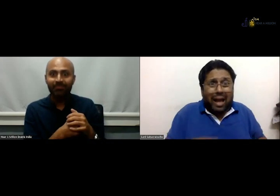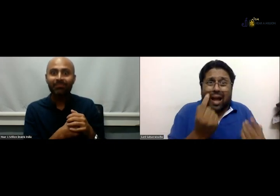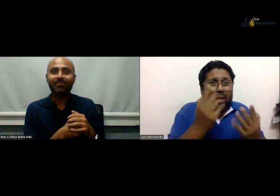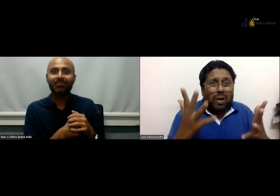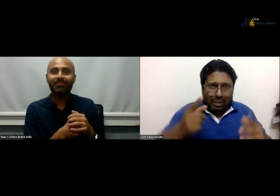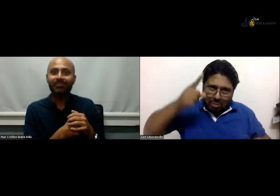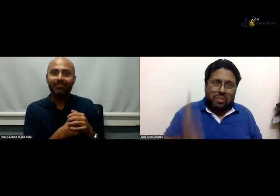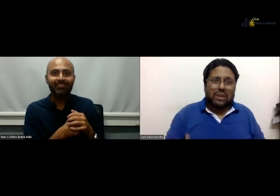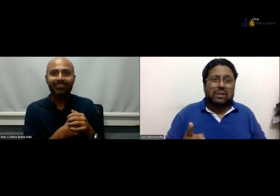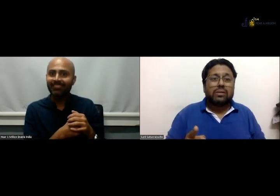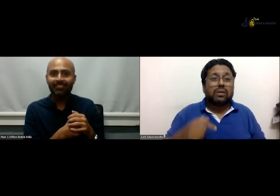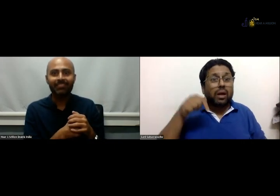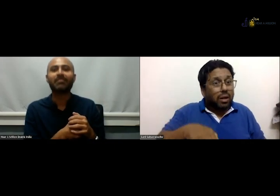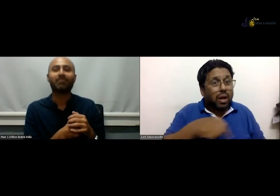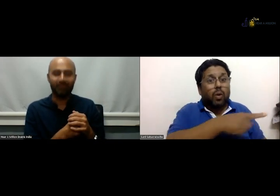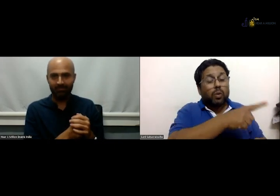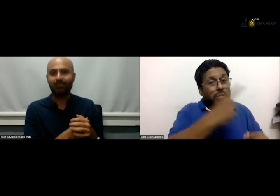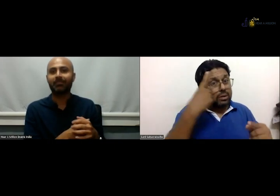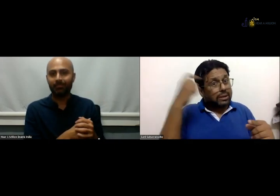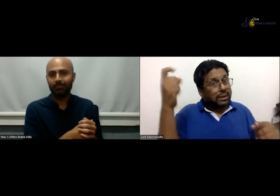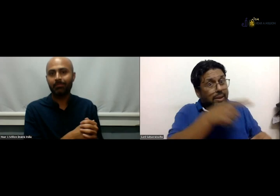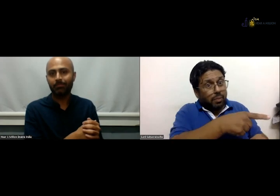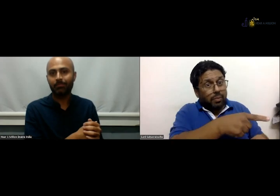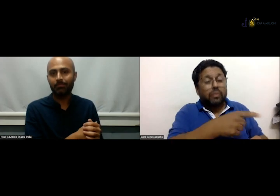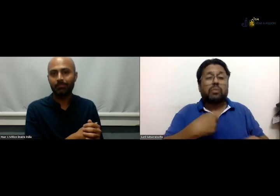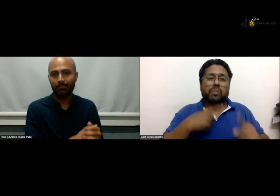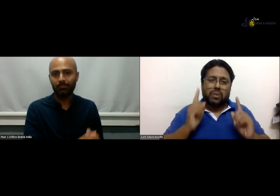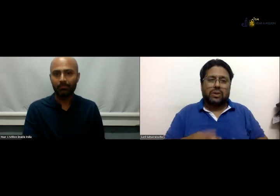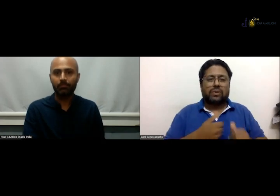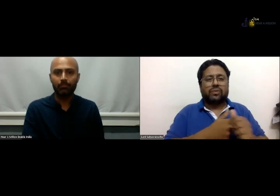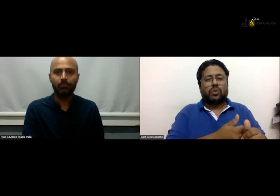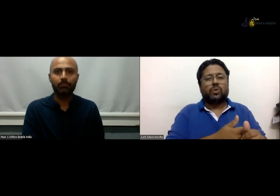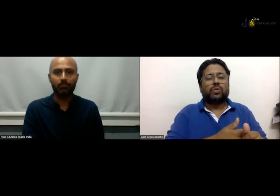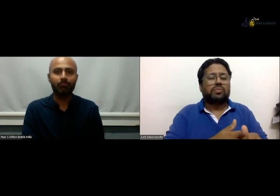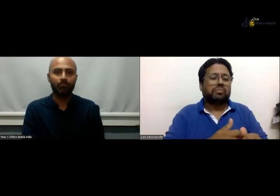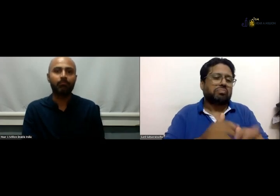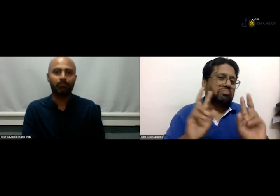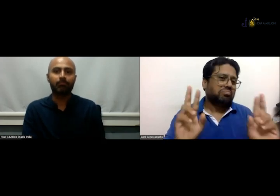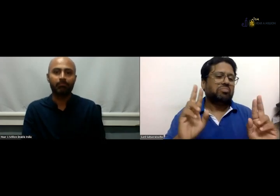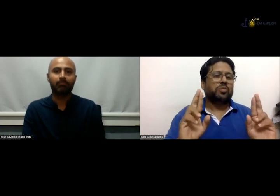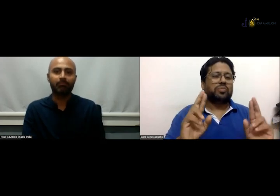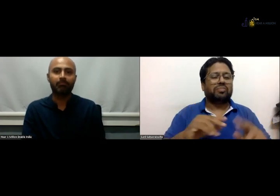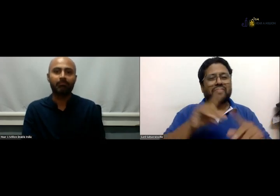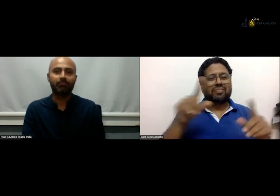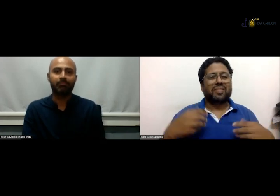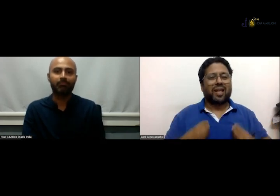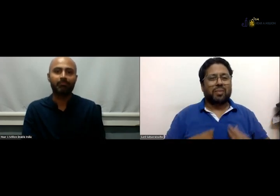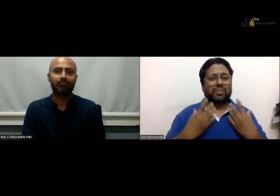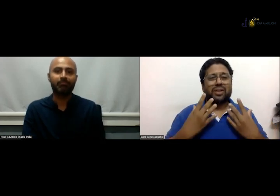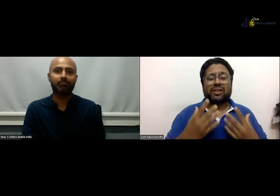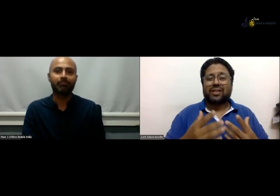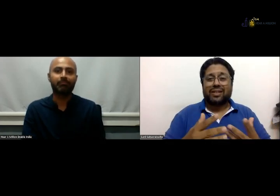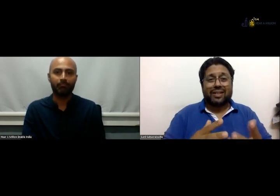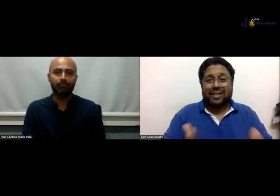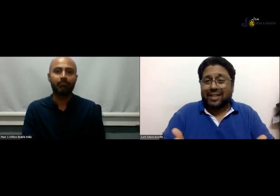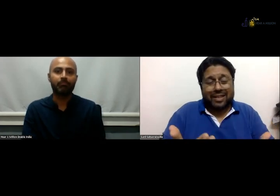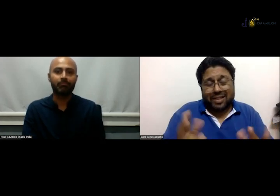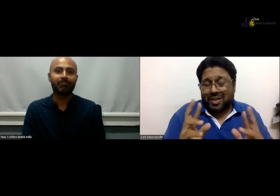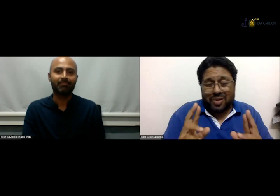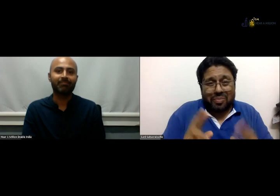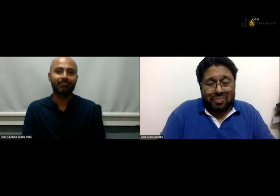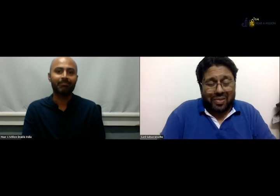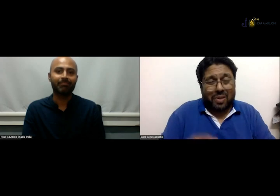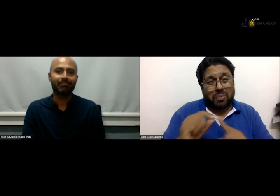Yes, in America, there are so many deaf lawyers. So in India, we also must have so many deaf lawyers. Yes, just follow her